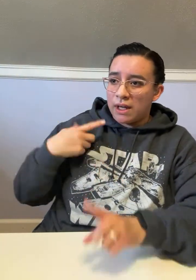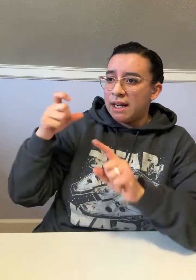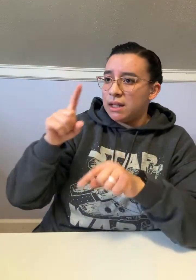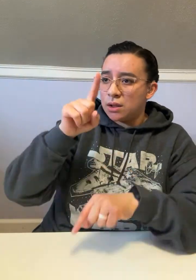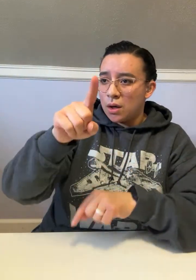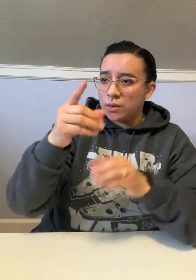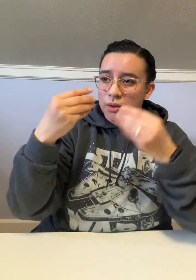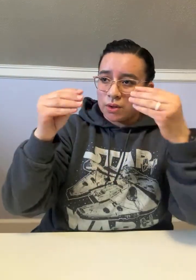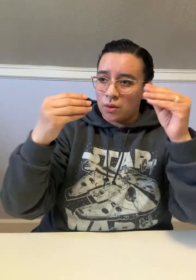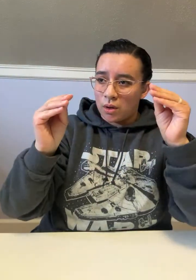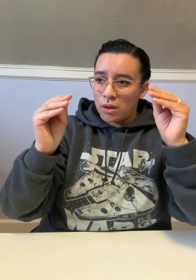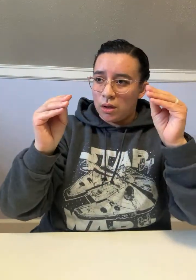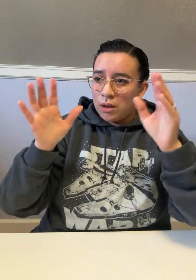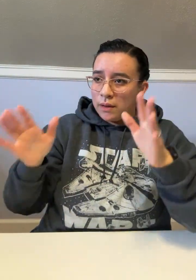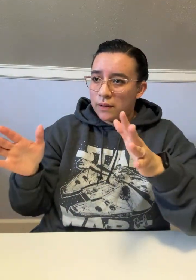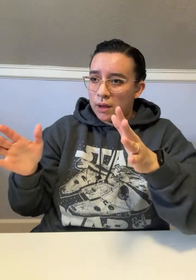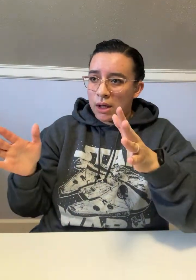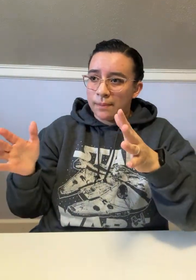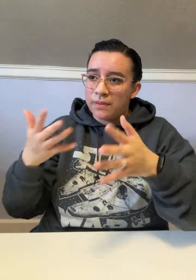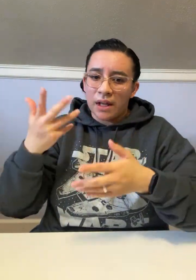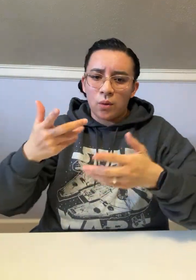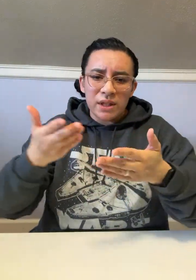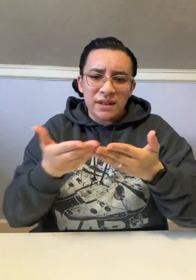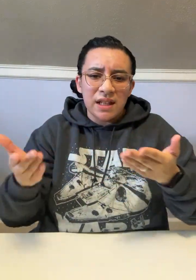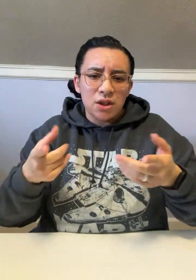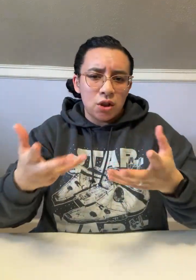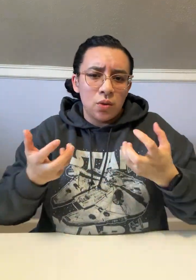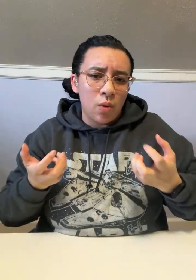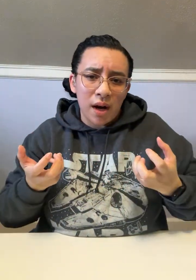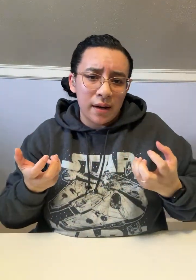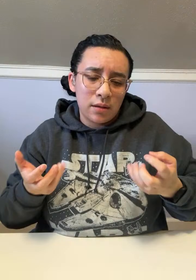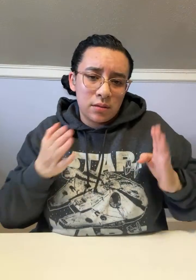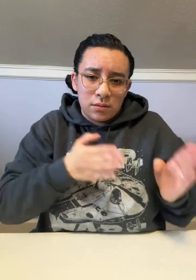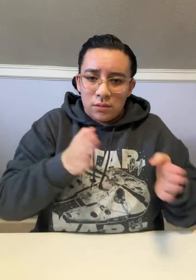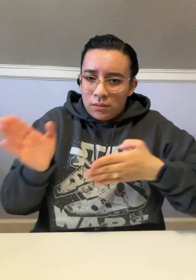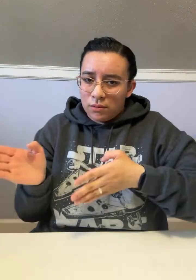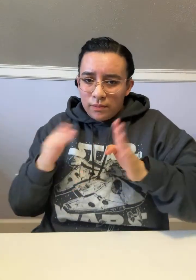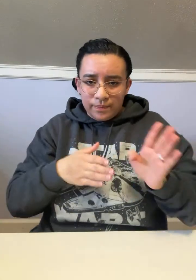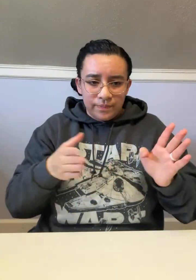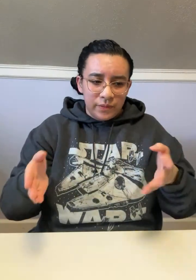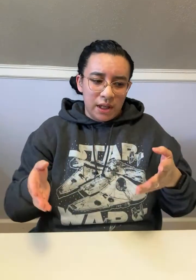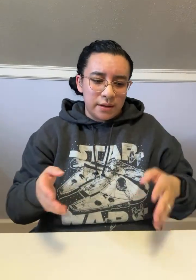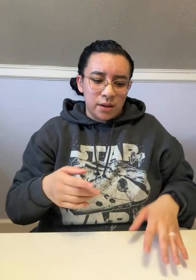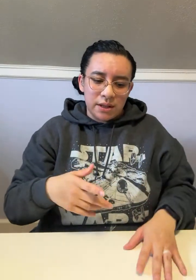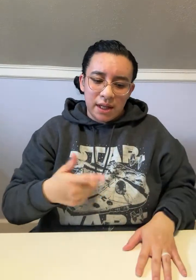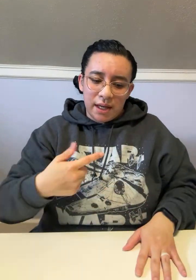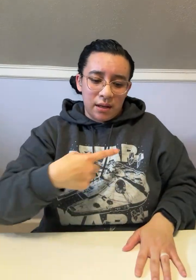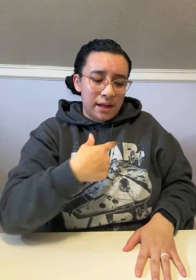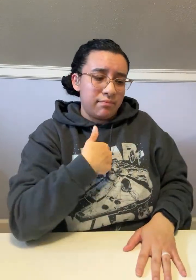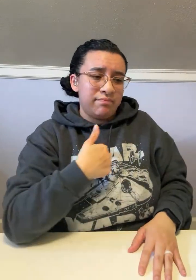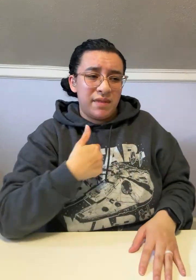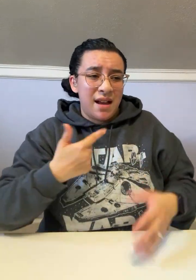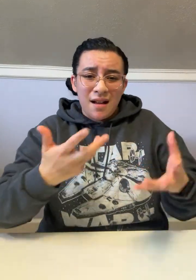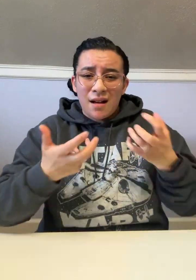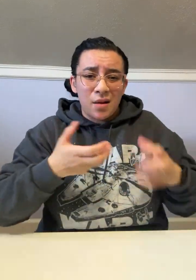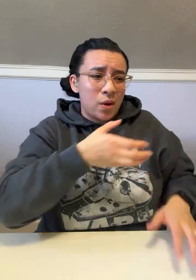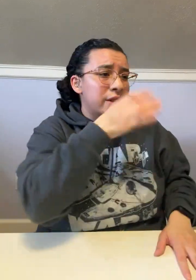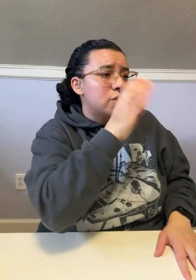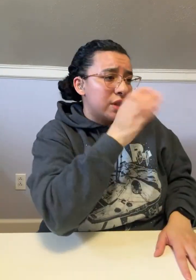need to go to the store, like, what things do you want? Okay, so you could say, like, I want